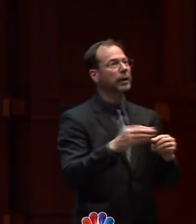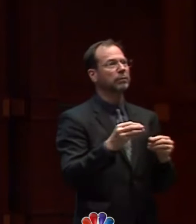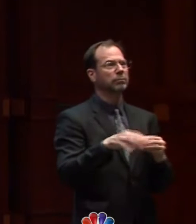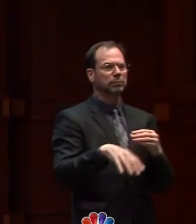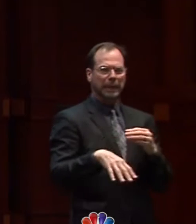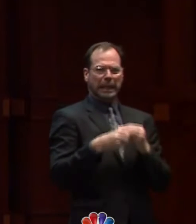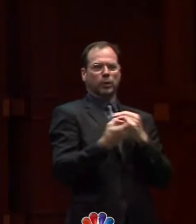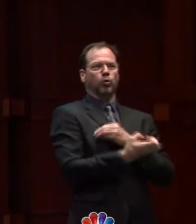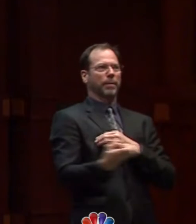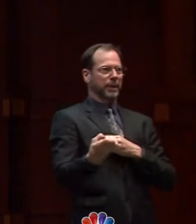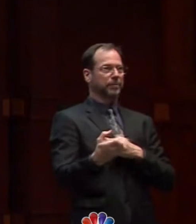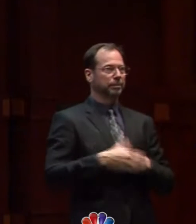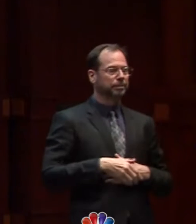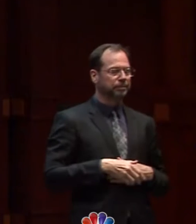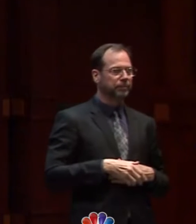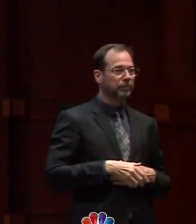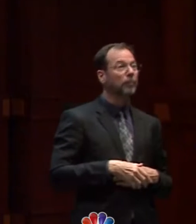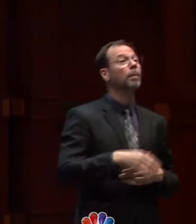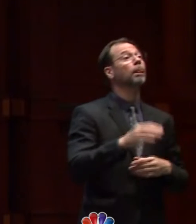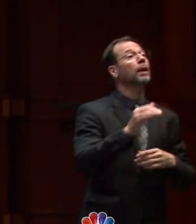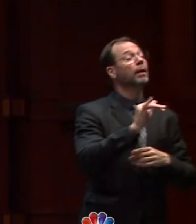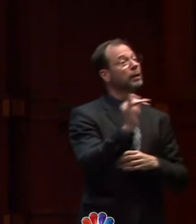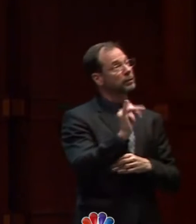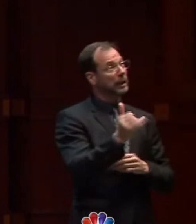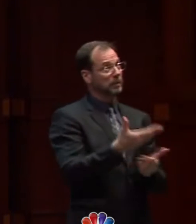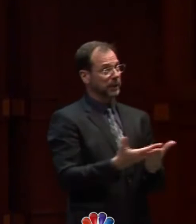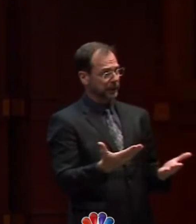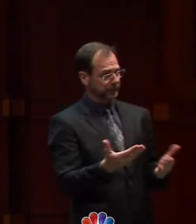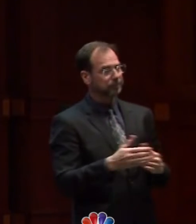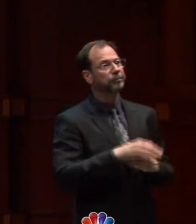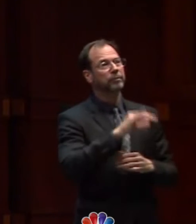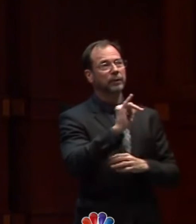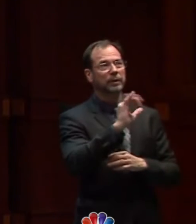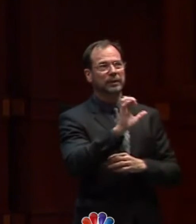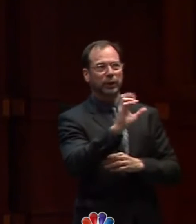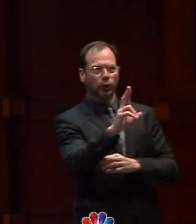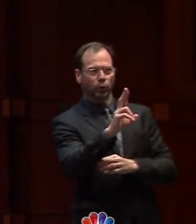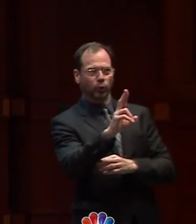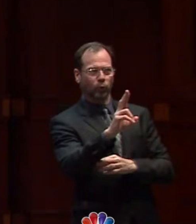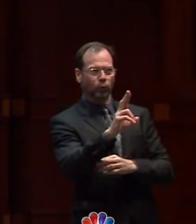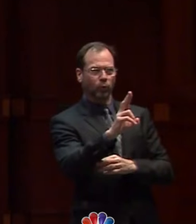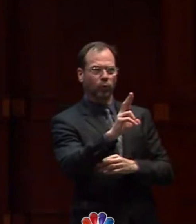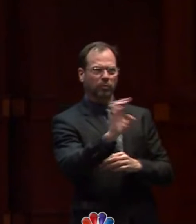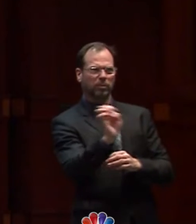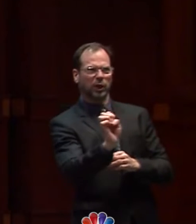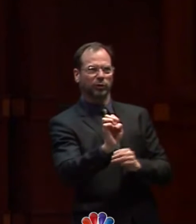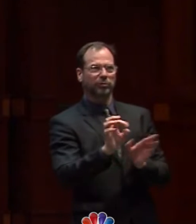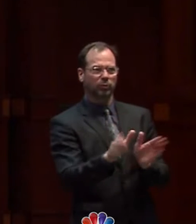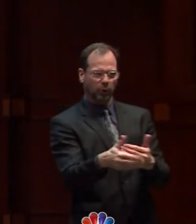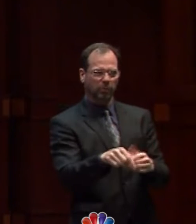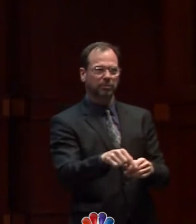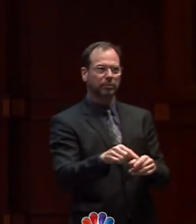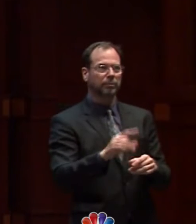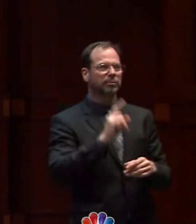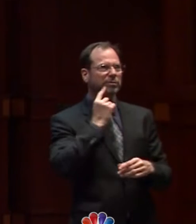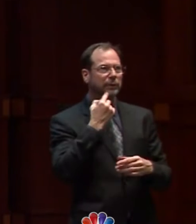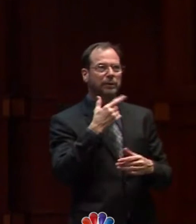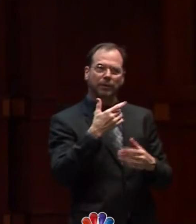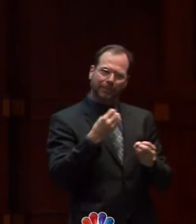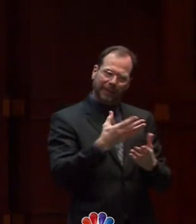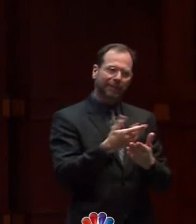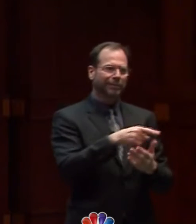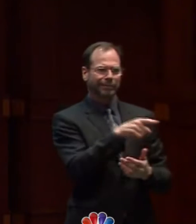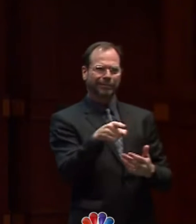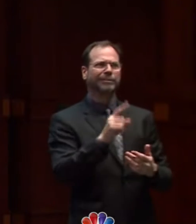functional. Also within this same surge capacity is ICU. And as we know, a number of these patients develop